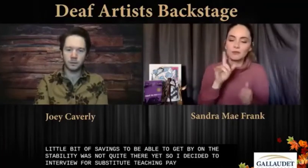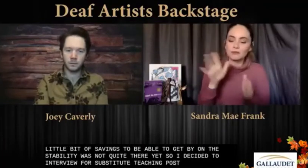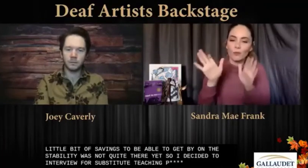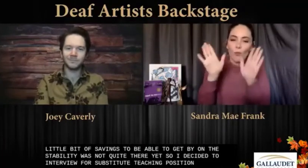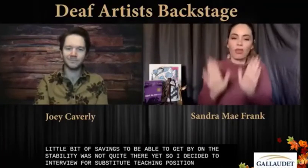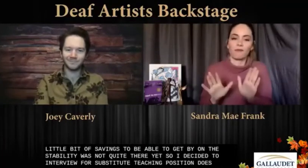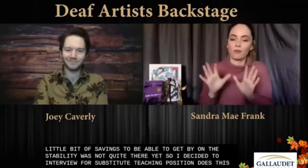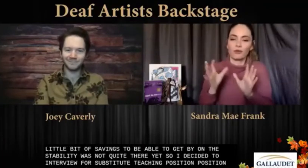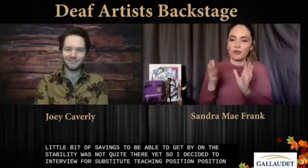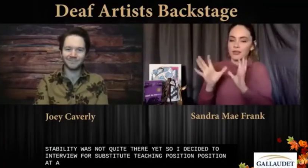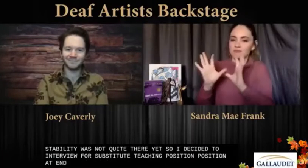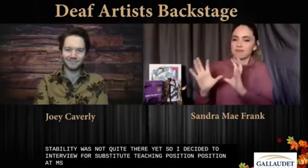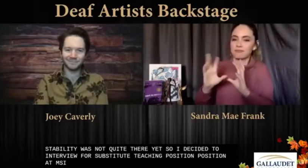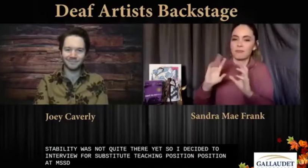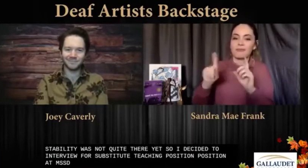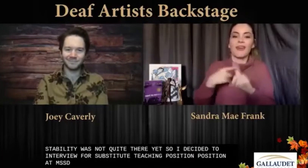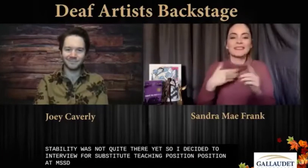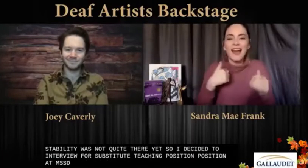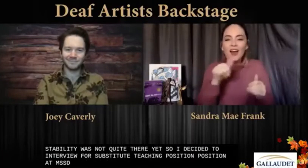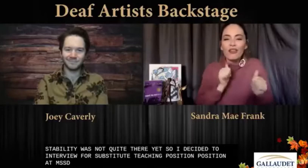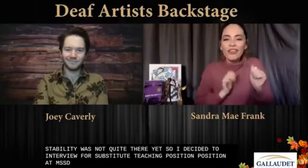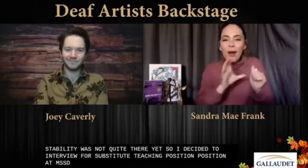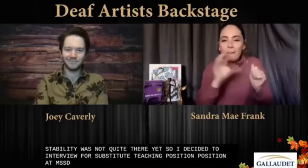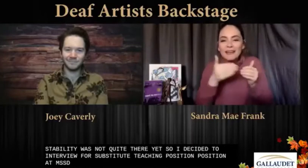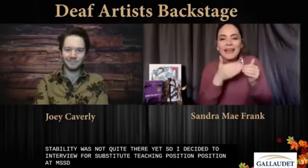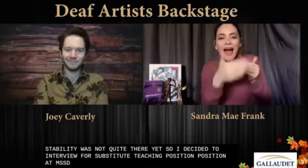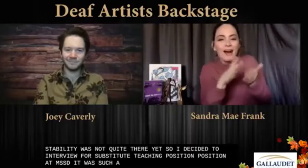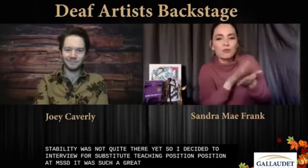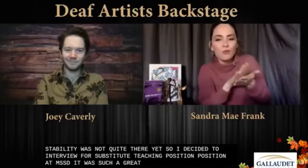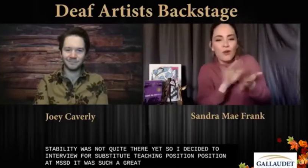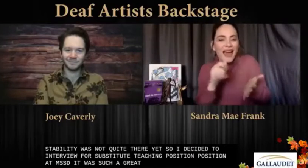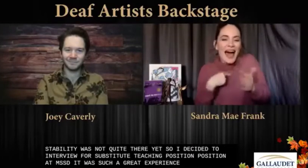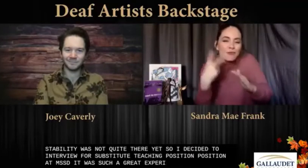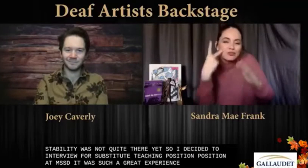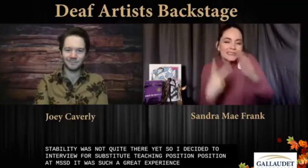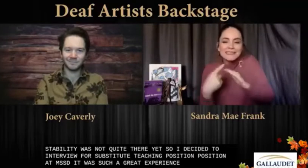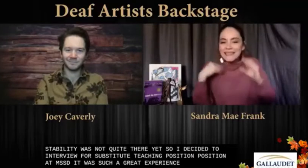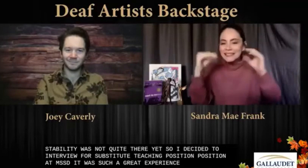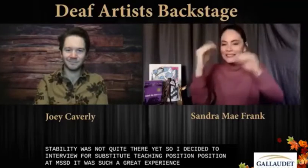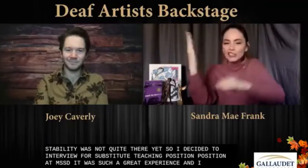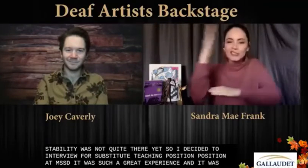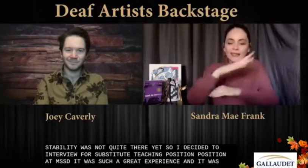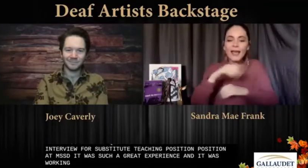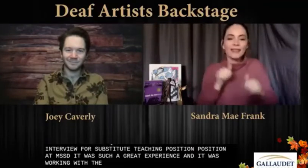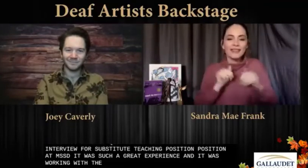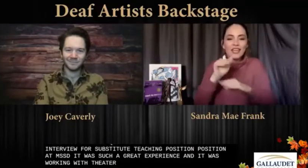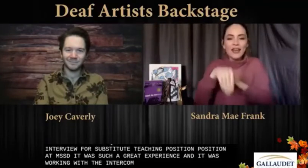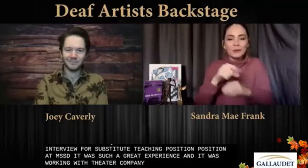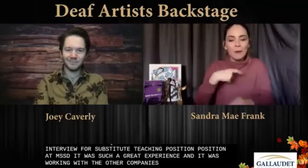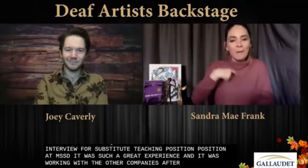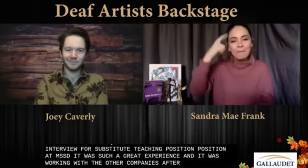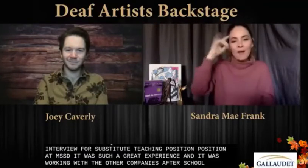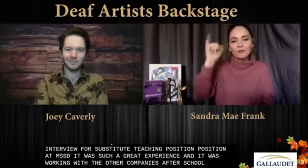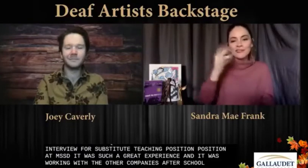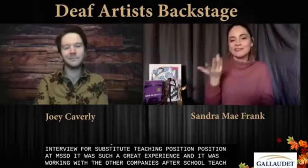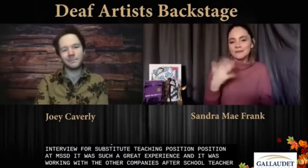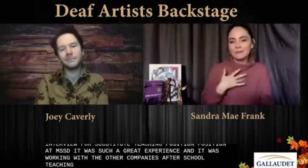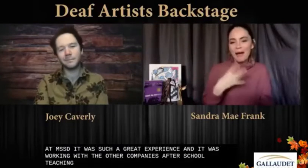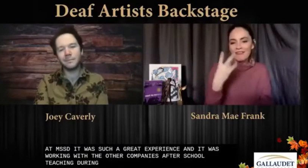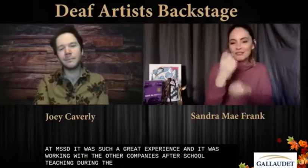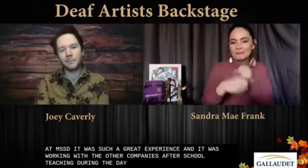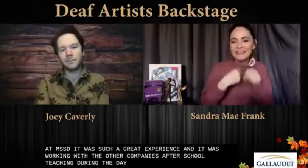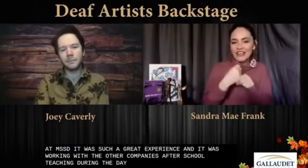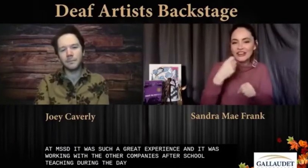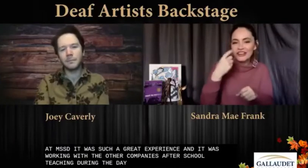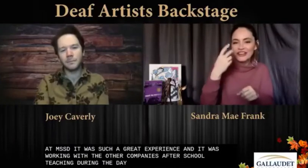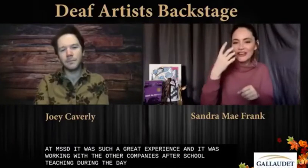position at MSSD and it was such a great experience and I was working with theater companies after school teaching during the